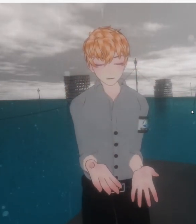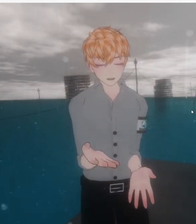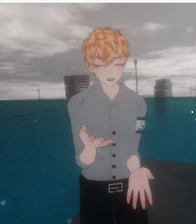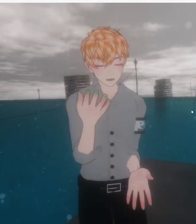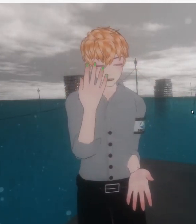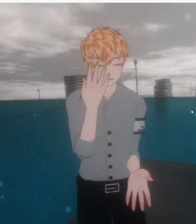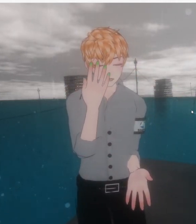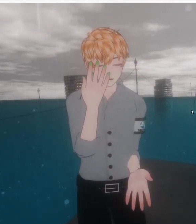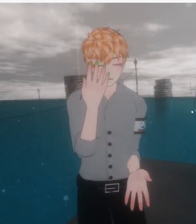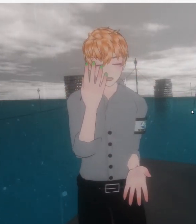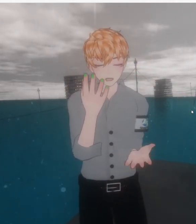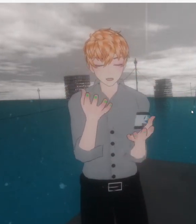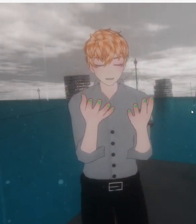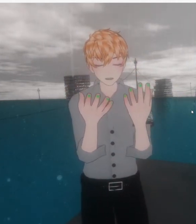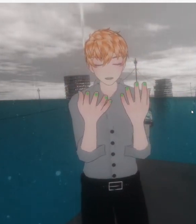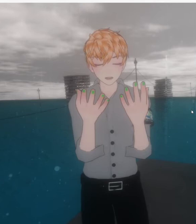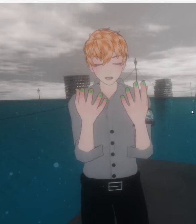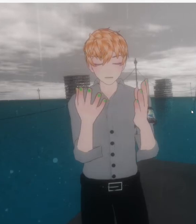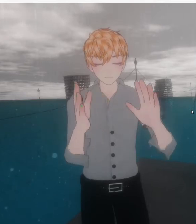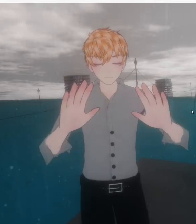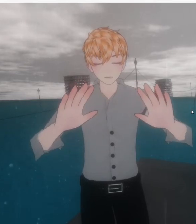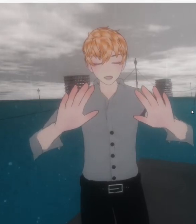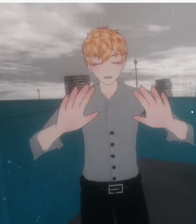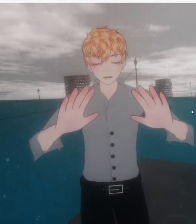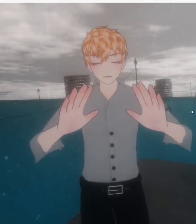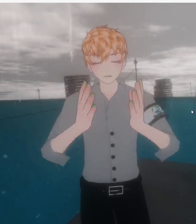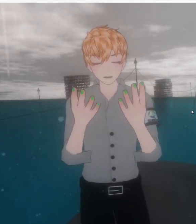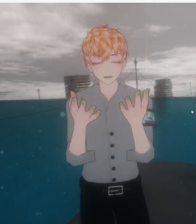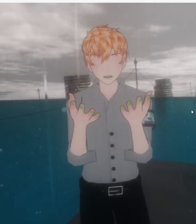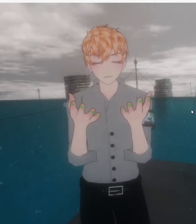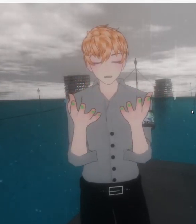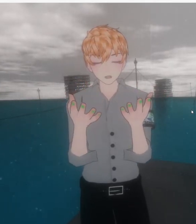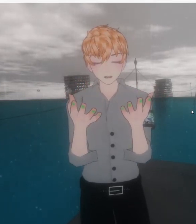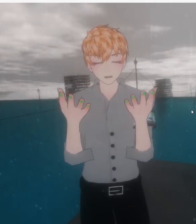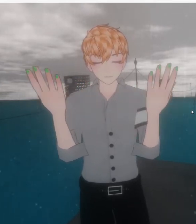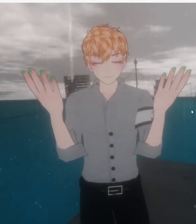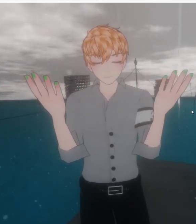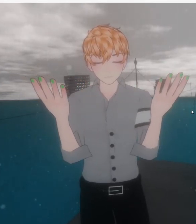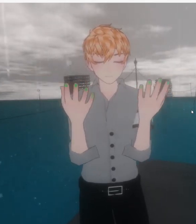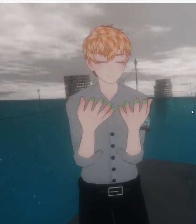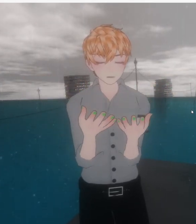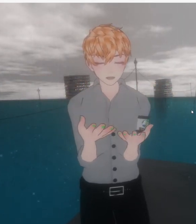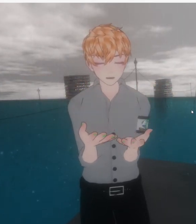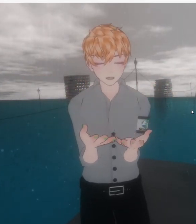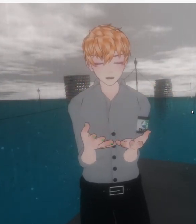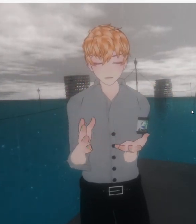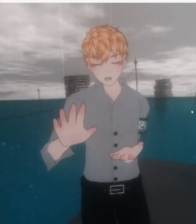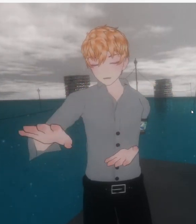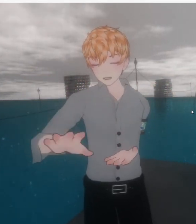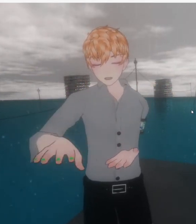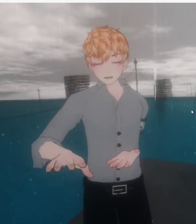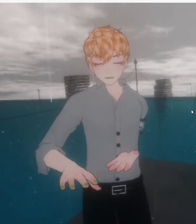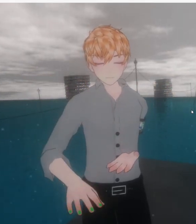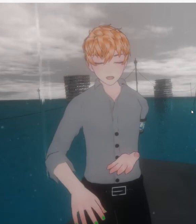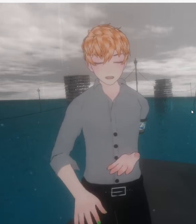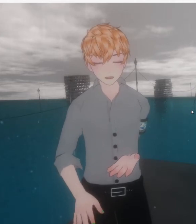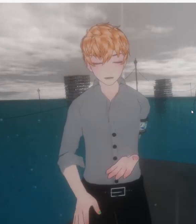tracking from a headset that like you just have to wear brightly colored gloves on it with a dark